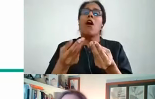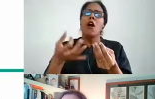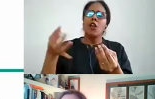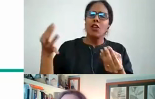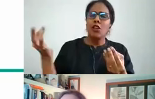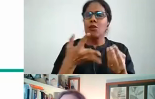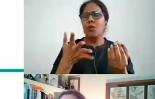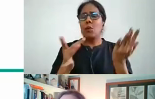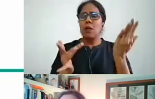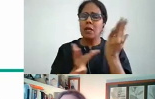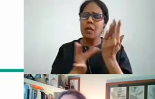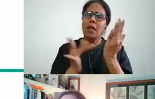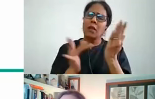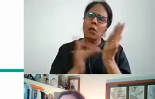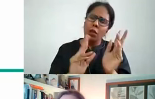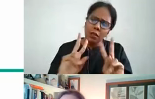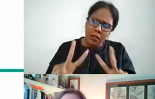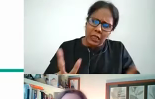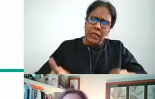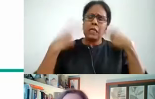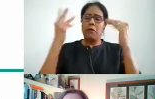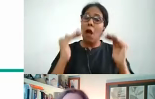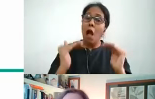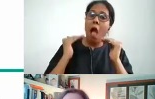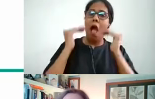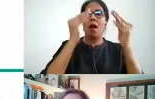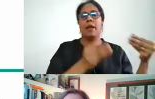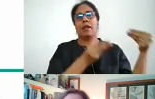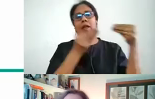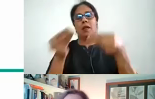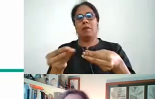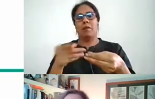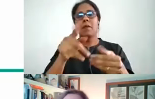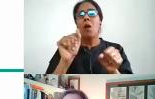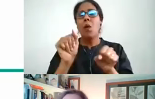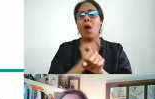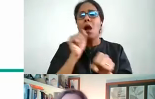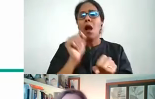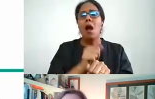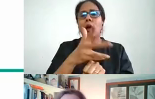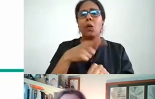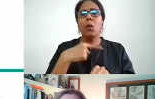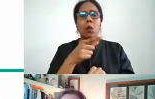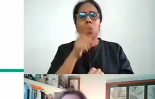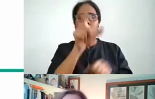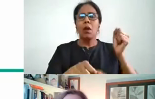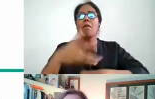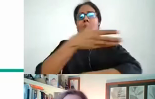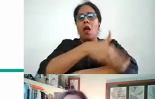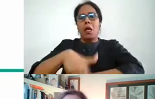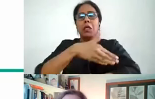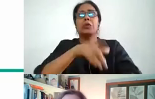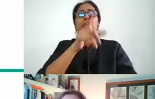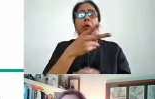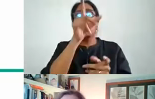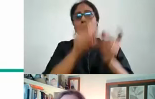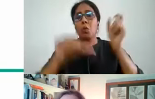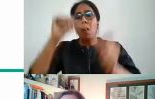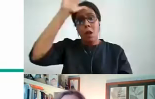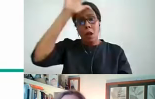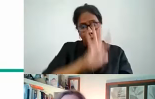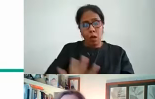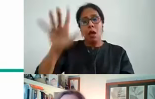The work that was done here was primarily done by two engineers, outstanding engineers in India, based